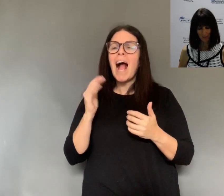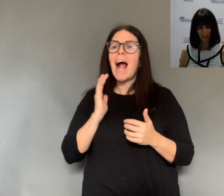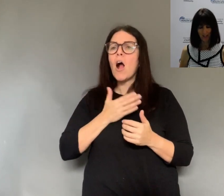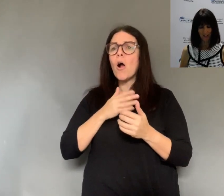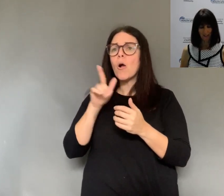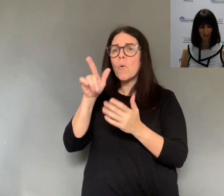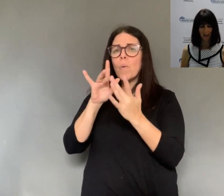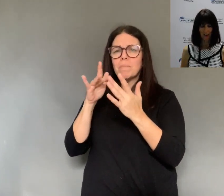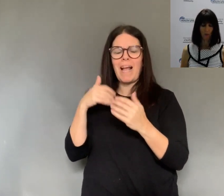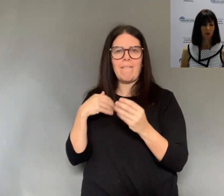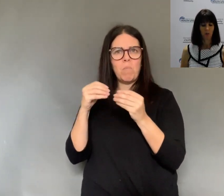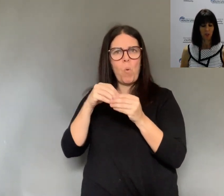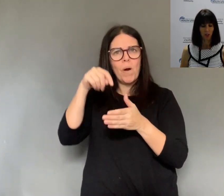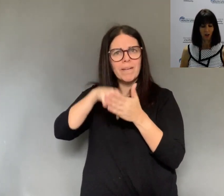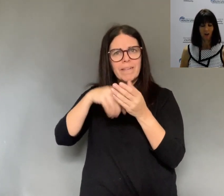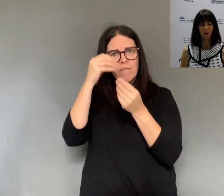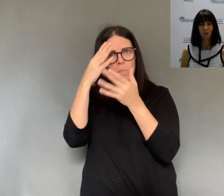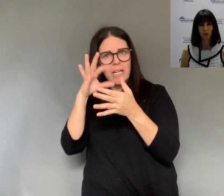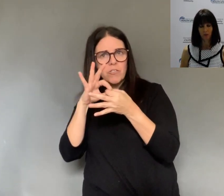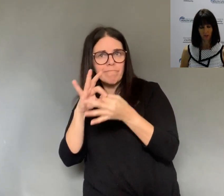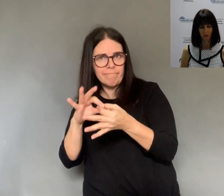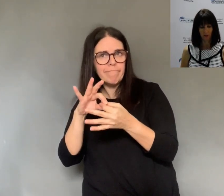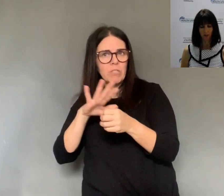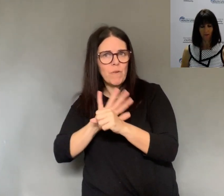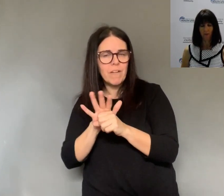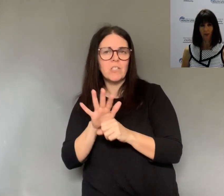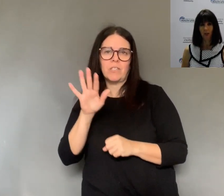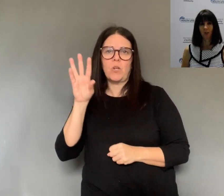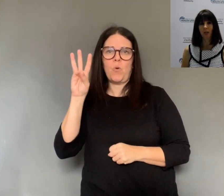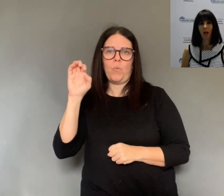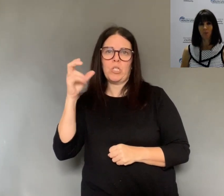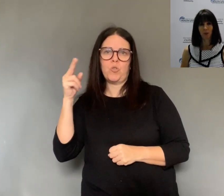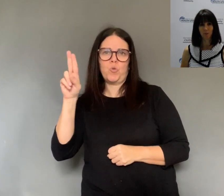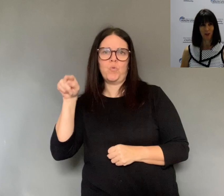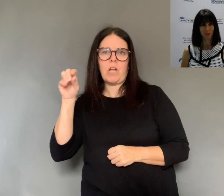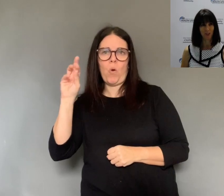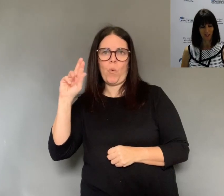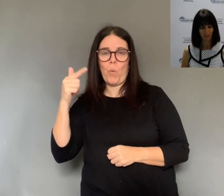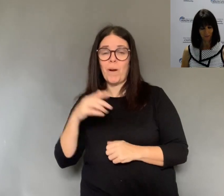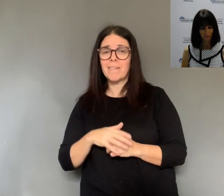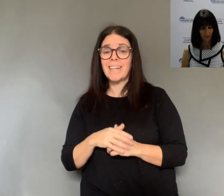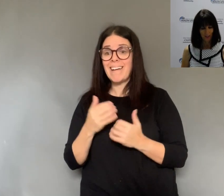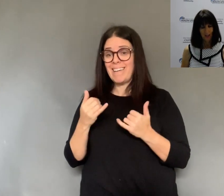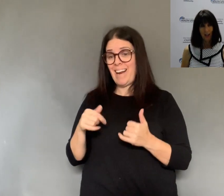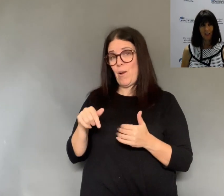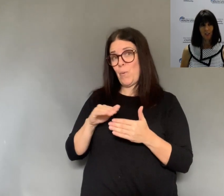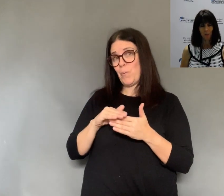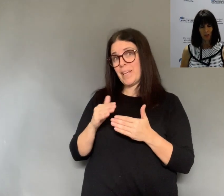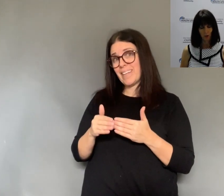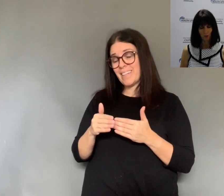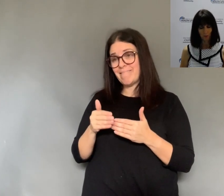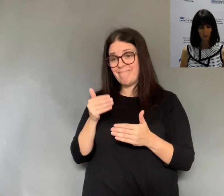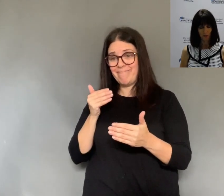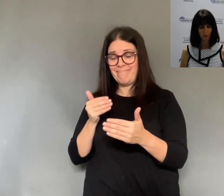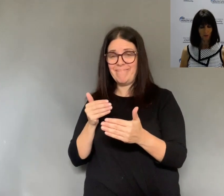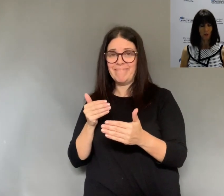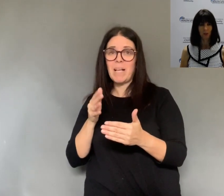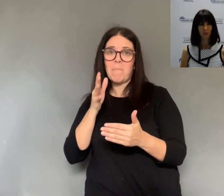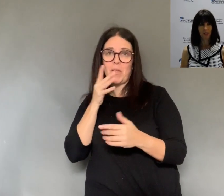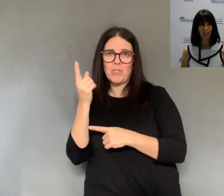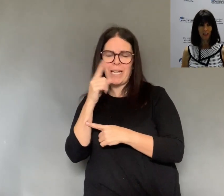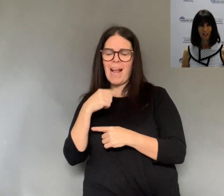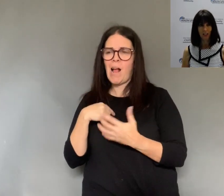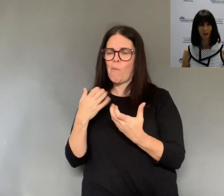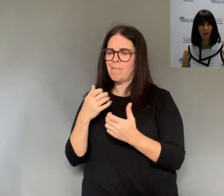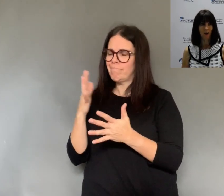the weekend, I want to wish all the mothers out there a very happy Mother's Day. And to my own mother, who